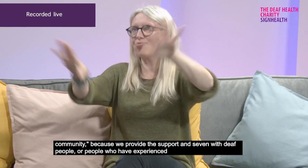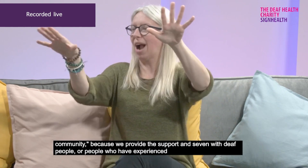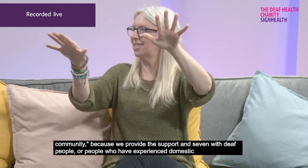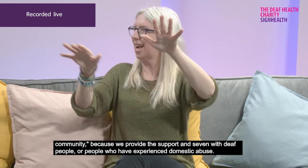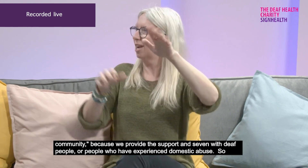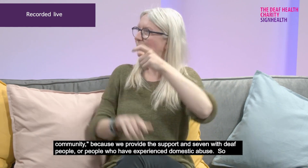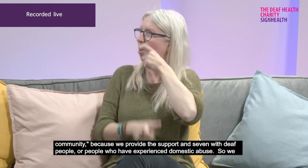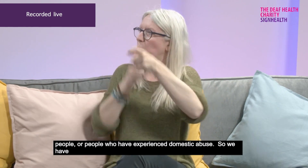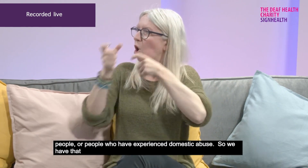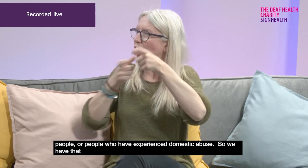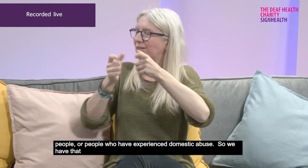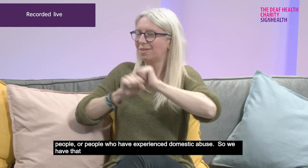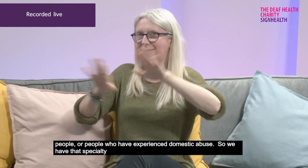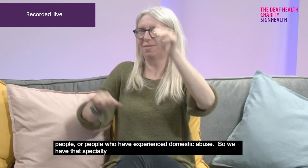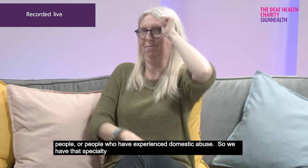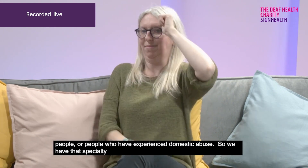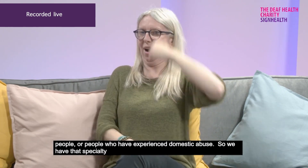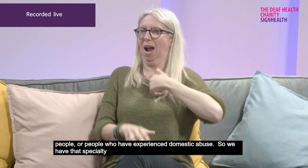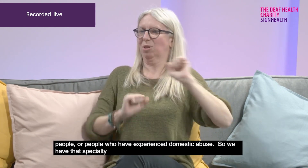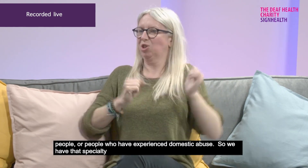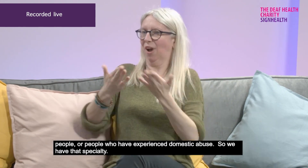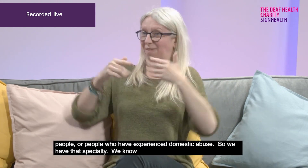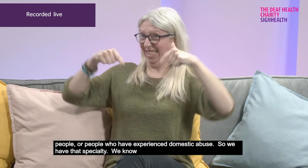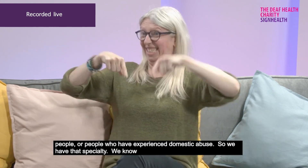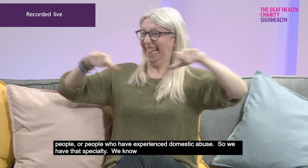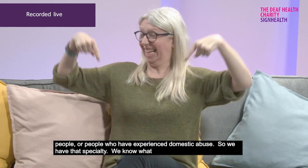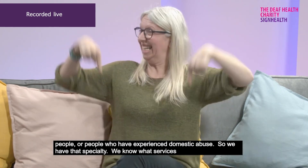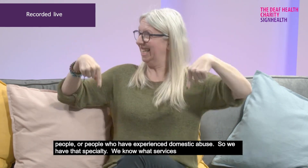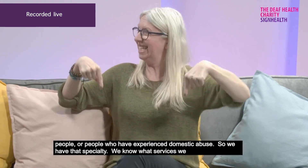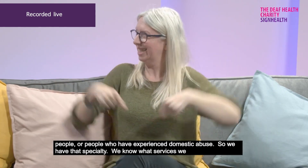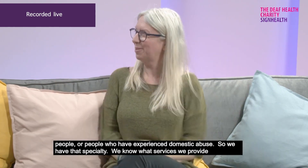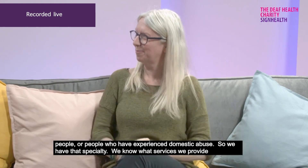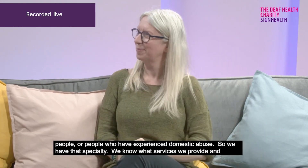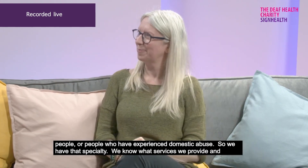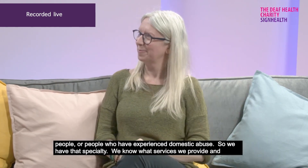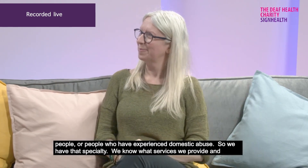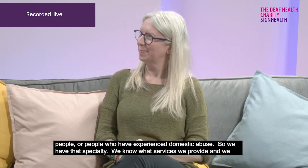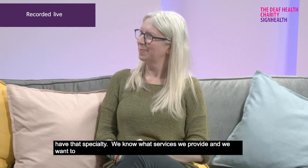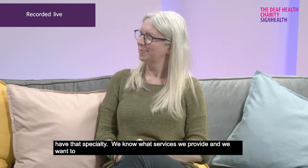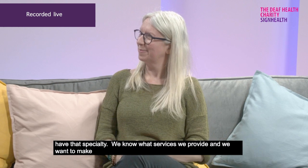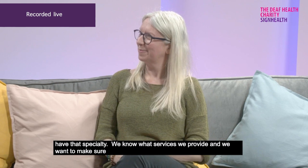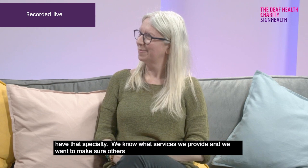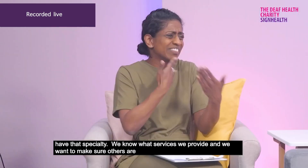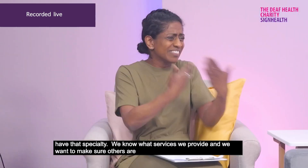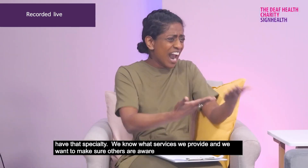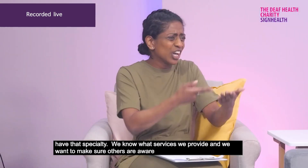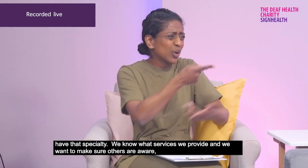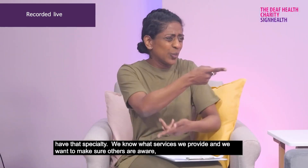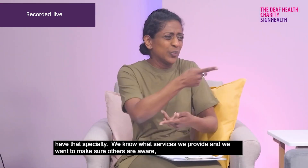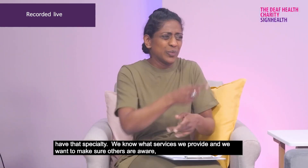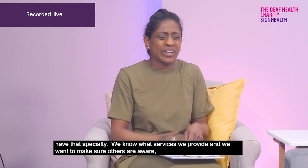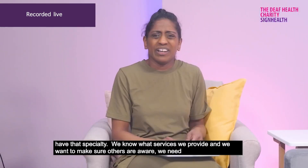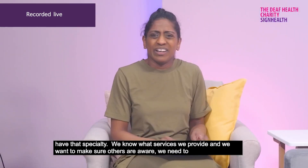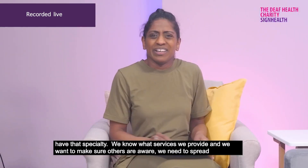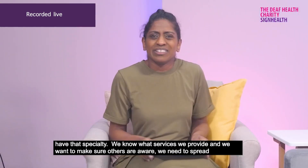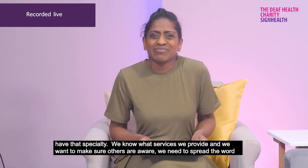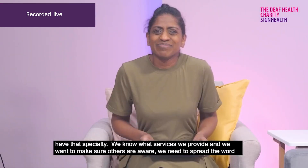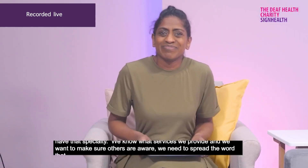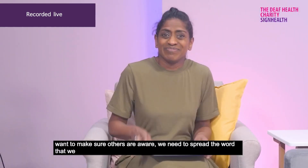domestic abuse. So we have that speciality. We know the services we provide and we want to make sure that others are aware. We need to spread the word that